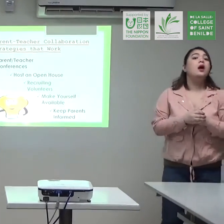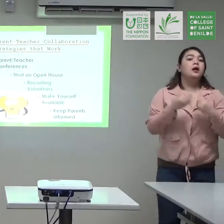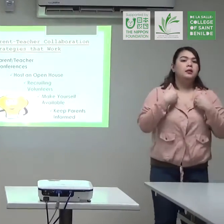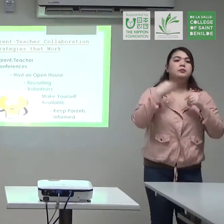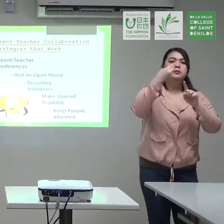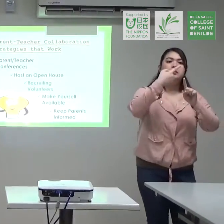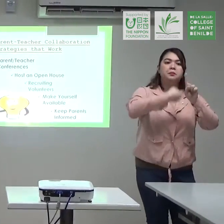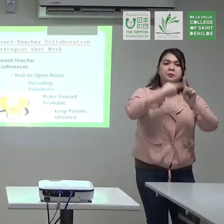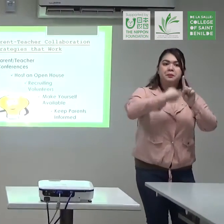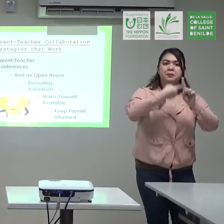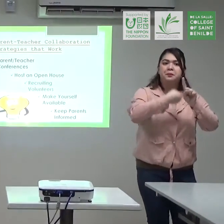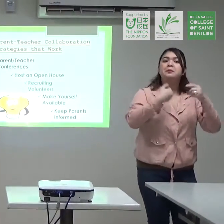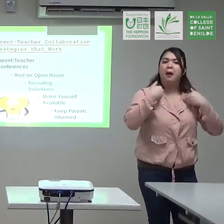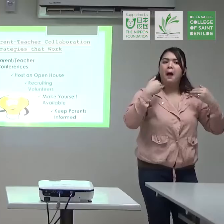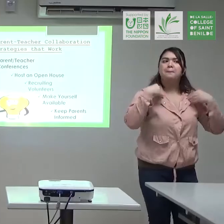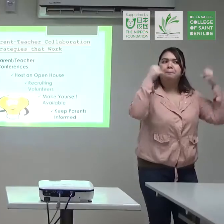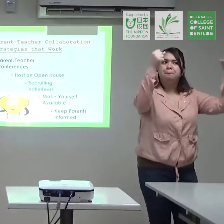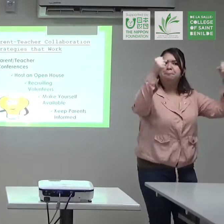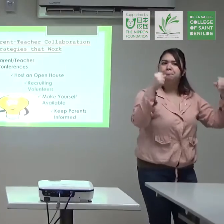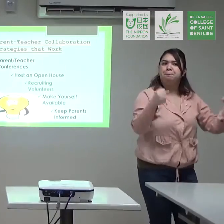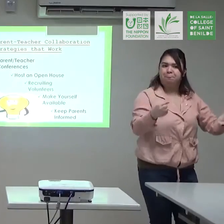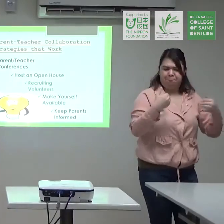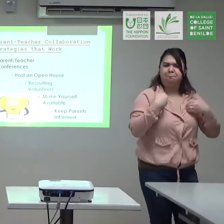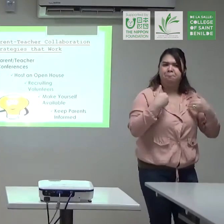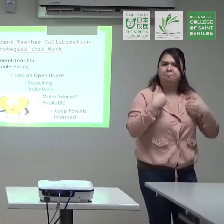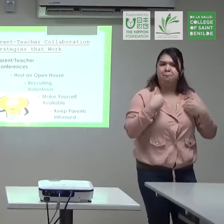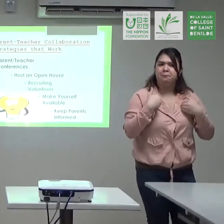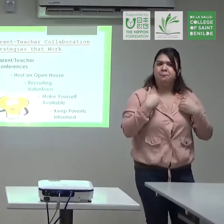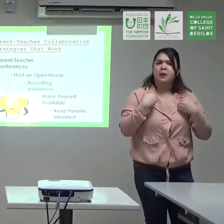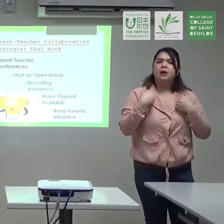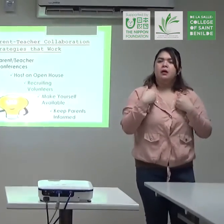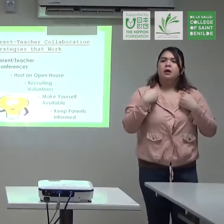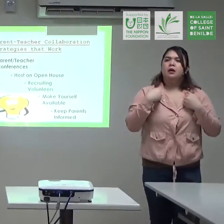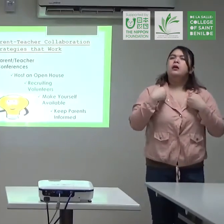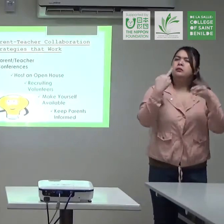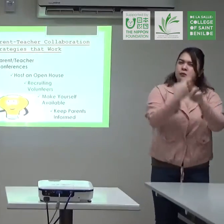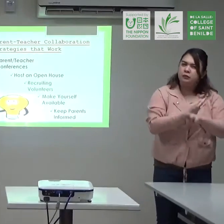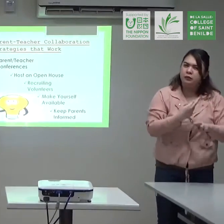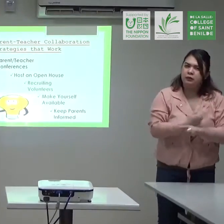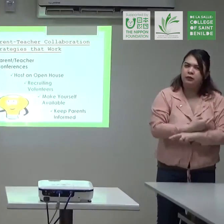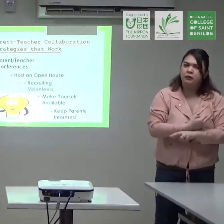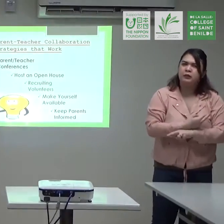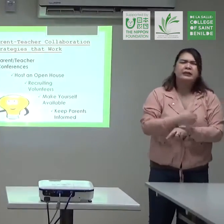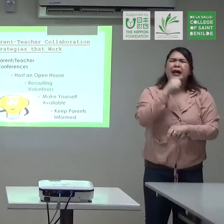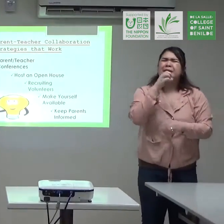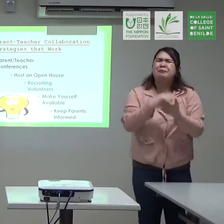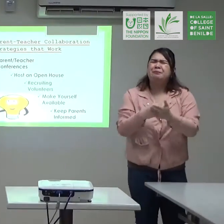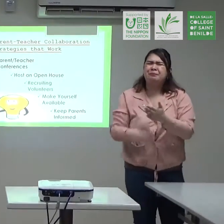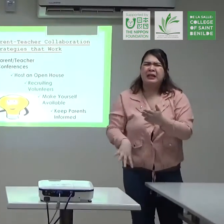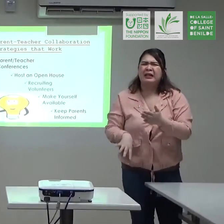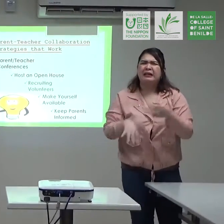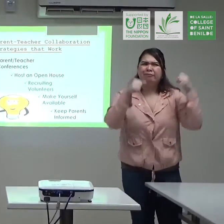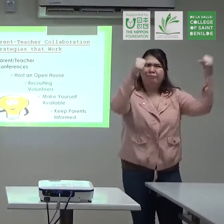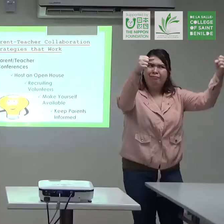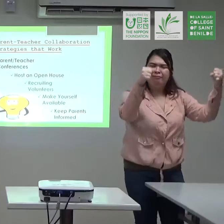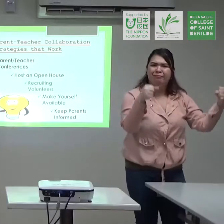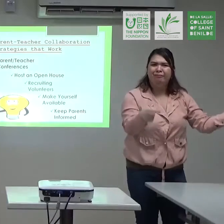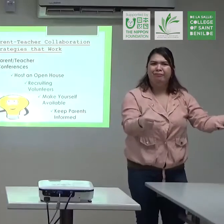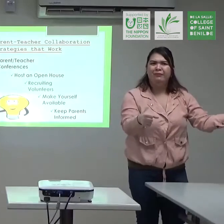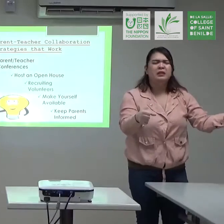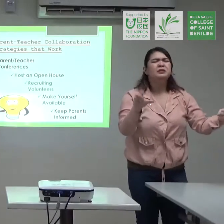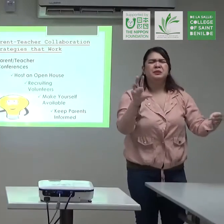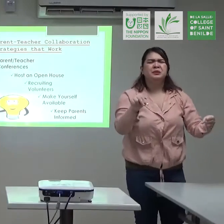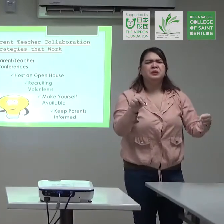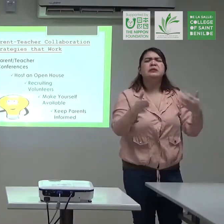they have a bulletin. This bulletin is prepared, it's not naman yung expensive one, parang nirorolyo